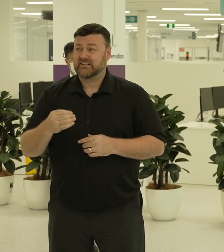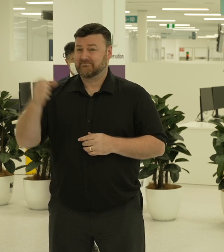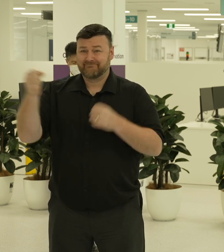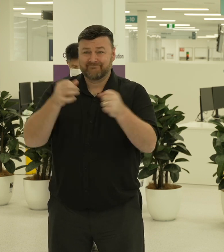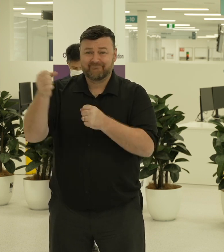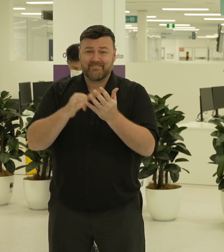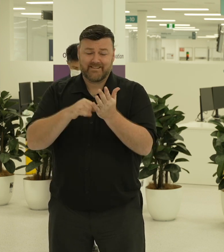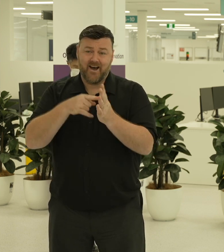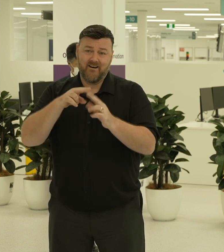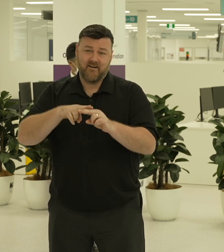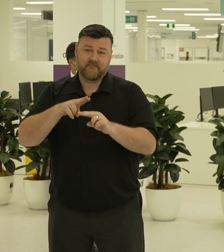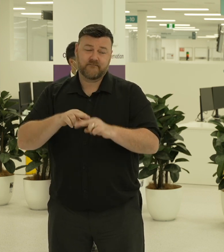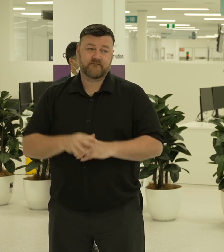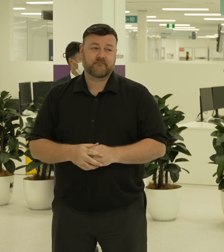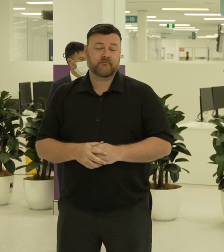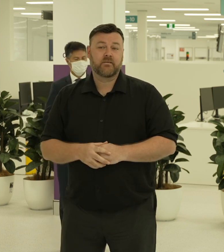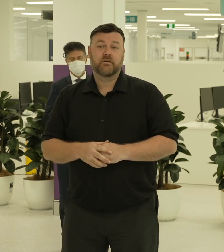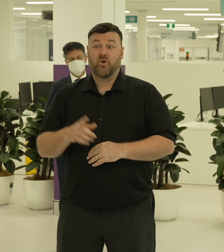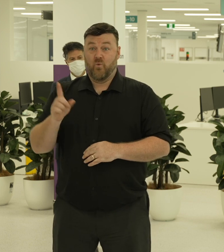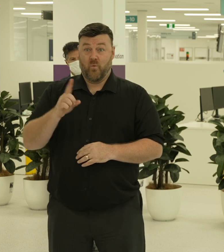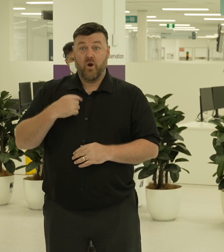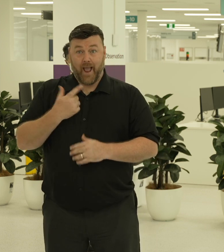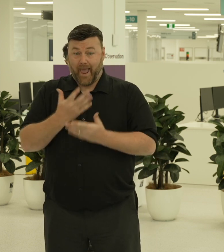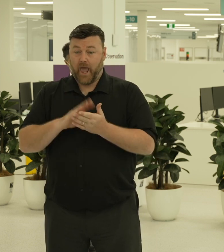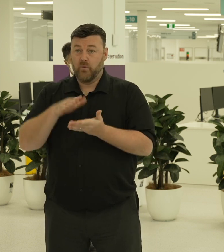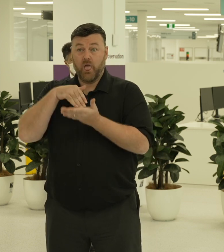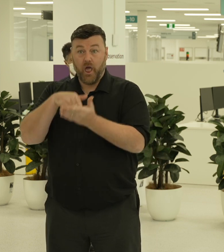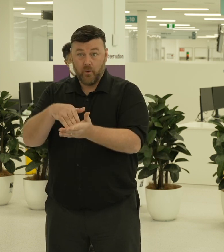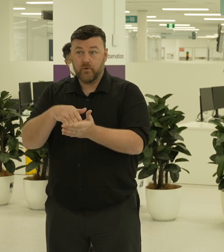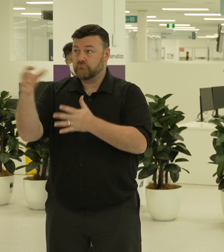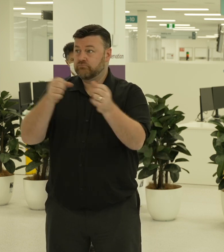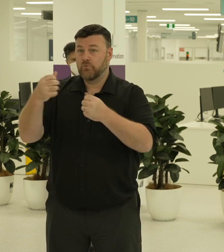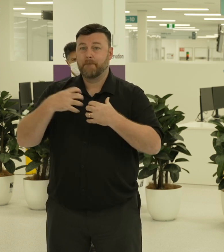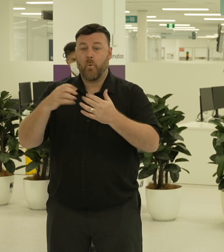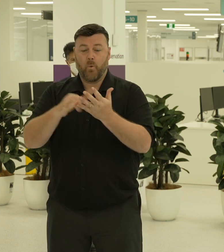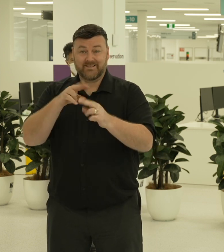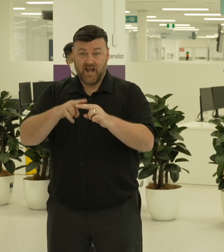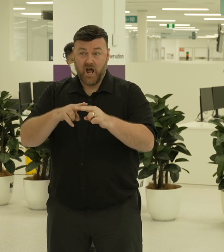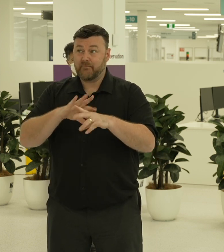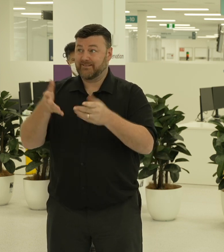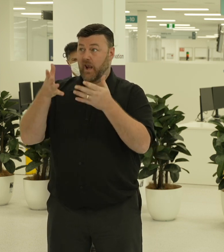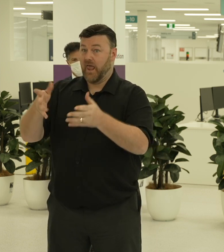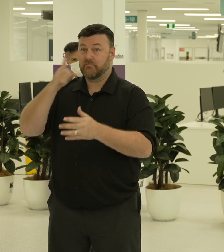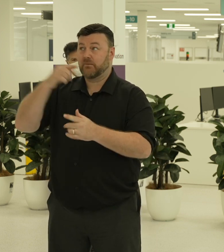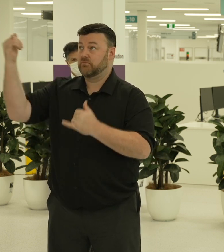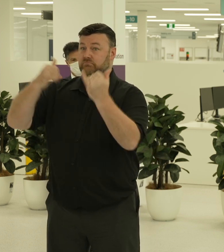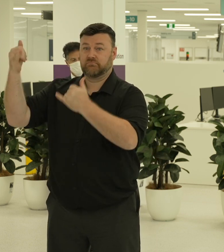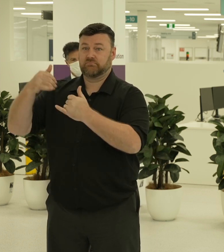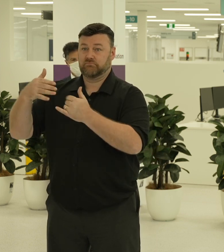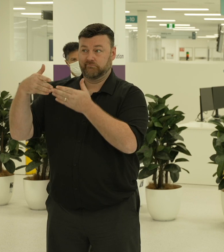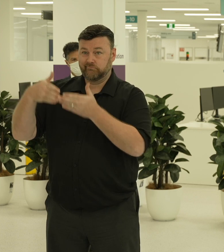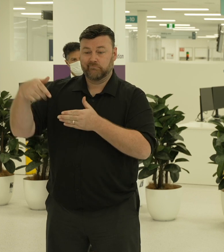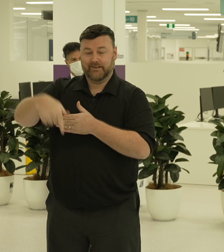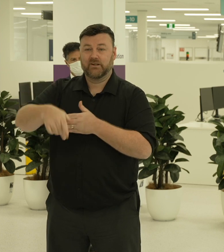The best thing we can do in relation to that is open up our borders. So that's our approach that we completely support in New South Wales. And we